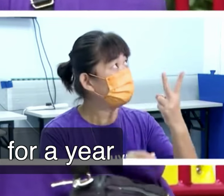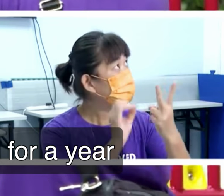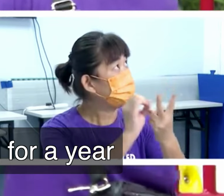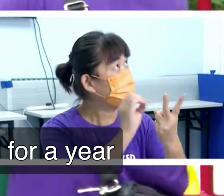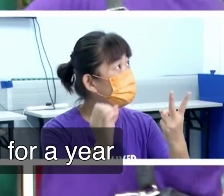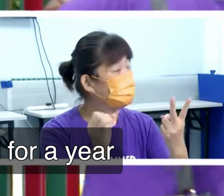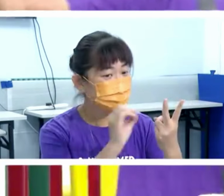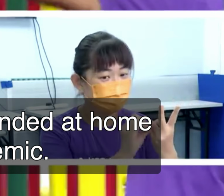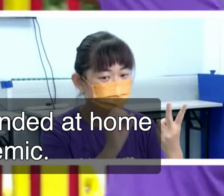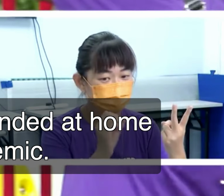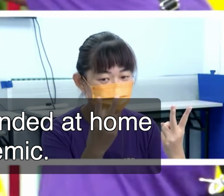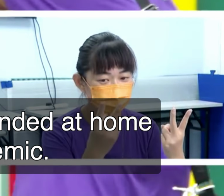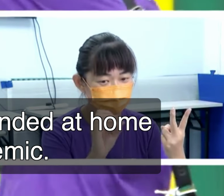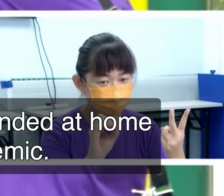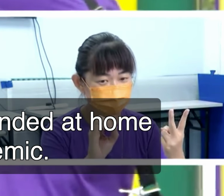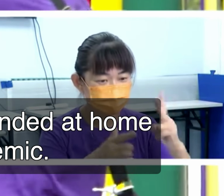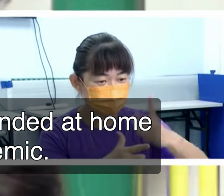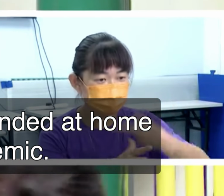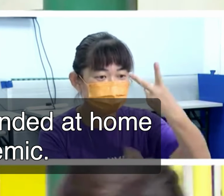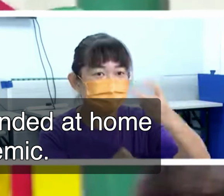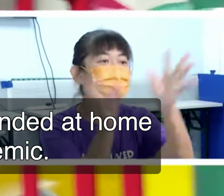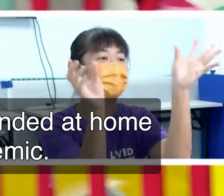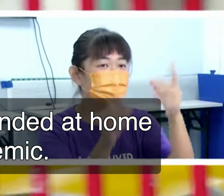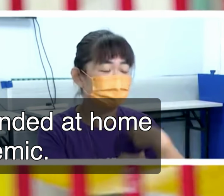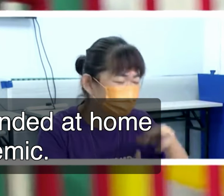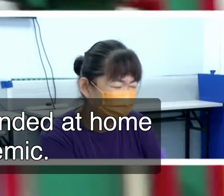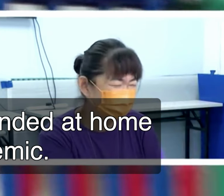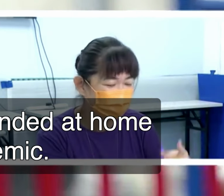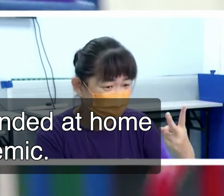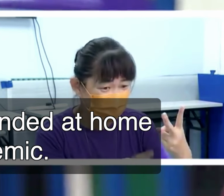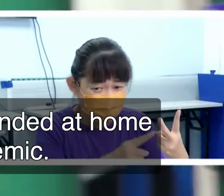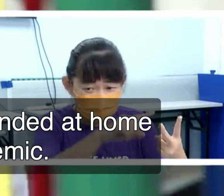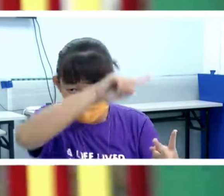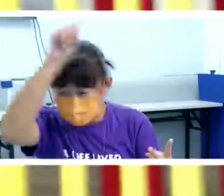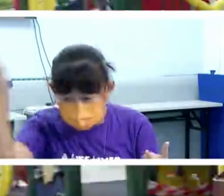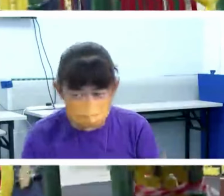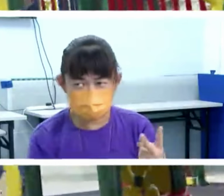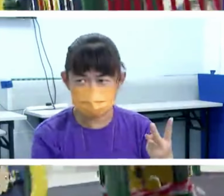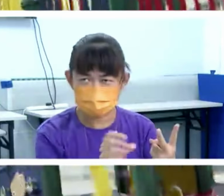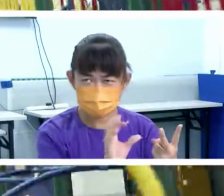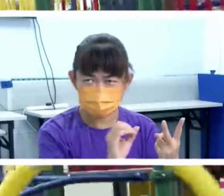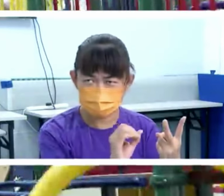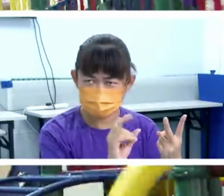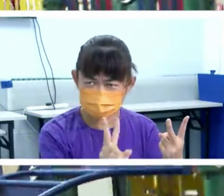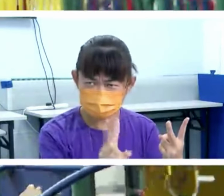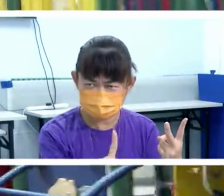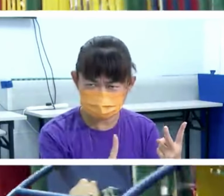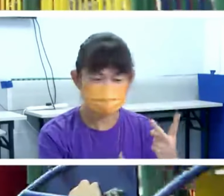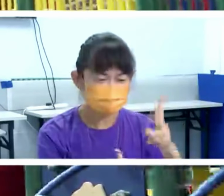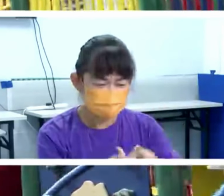We have been fighting for a year because we were all grounded at home due to the pandemic.